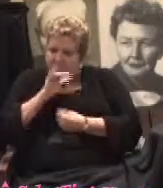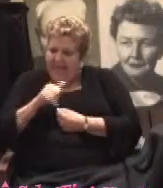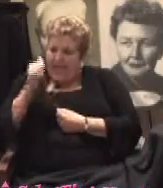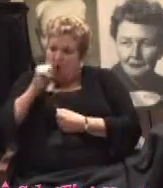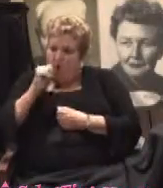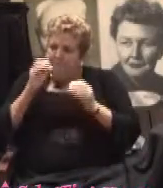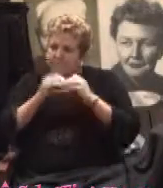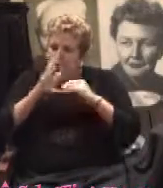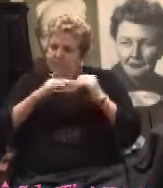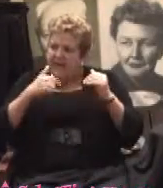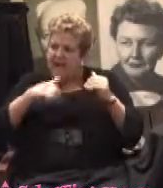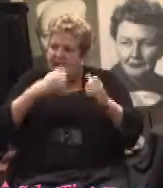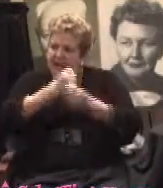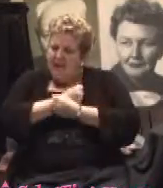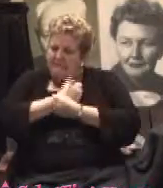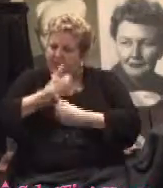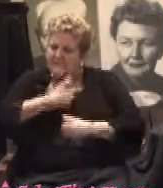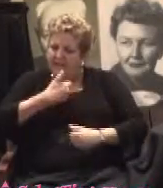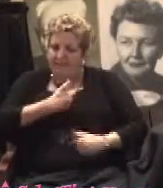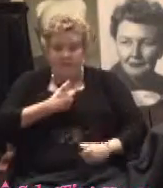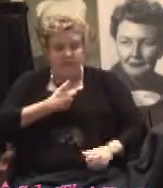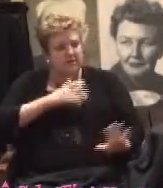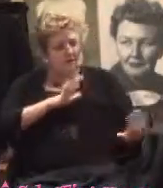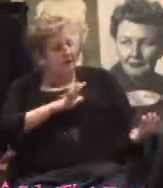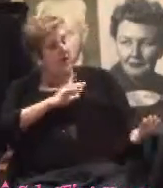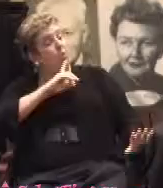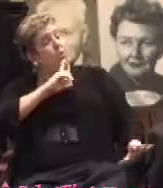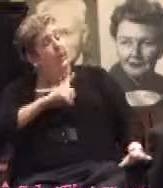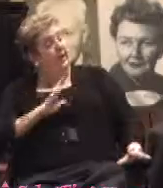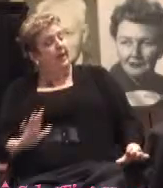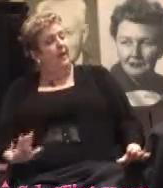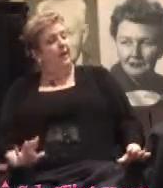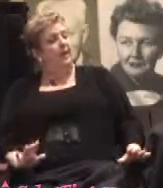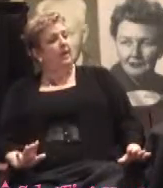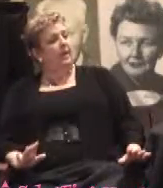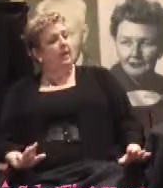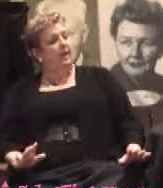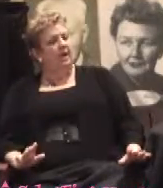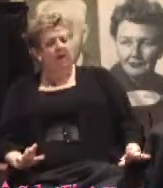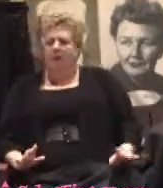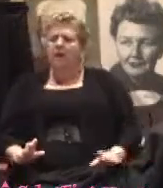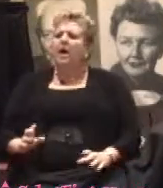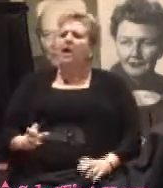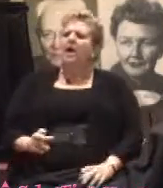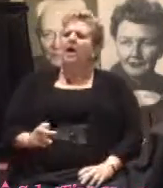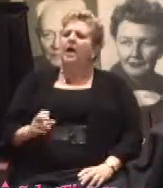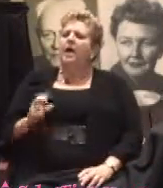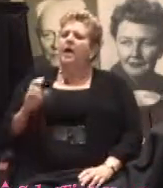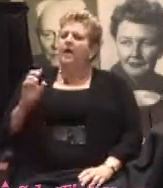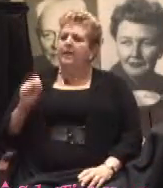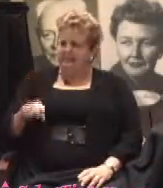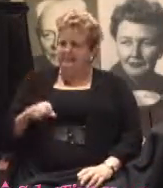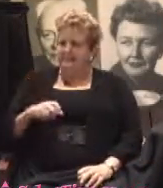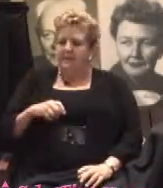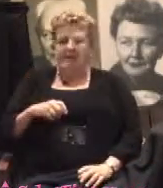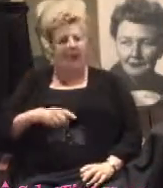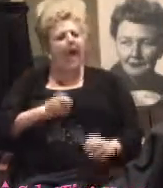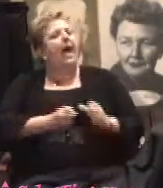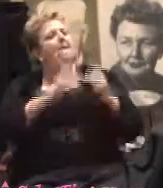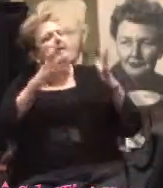he turns and he puts his hand up and he goes, really? Really? I said, yes. And he goes, how much child support do you pay? And I said, well, God,